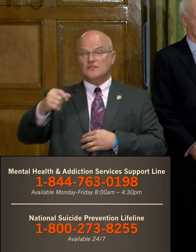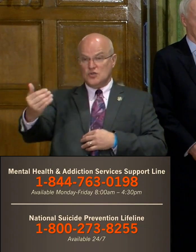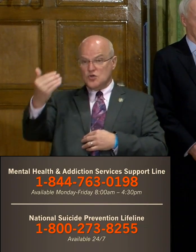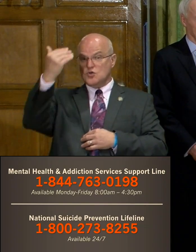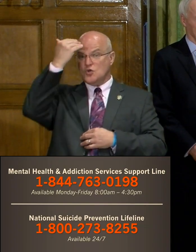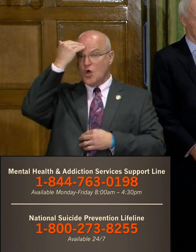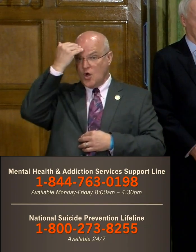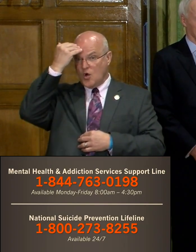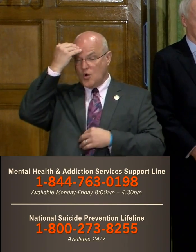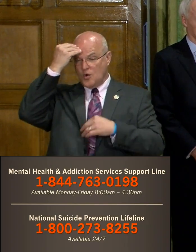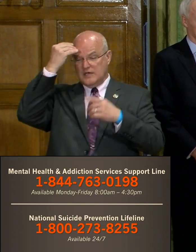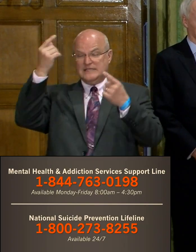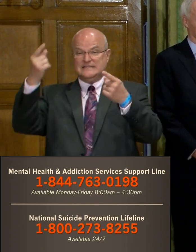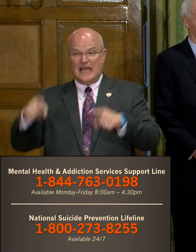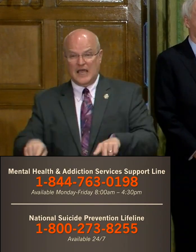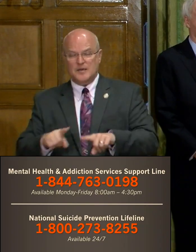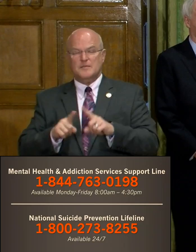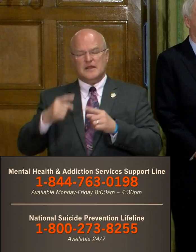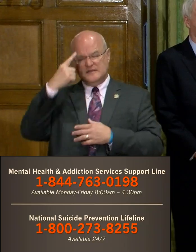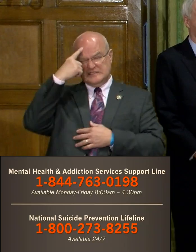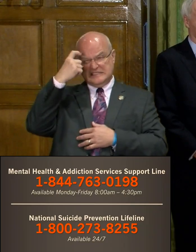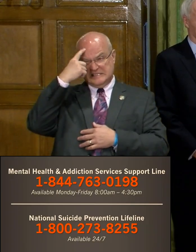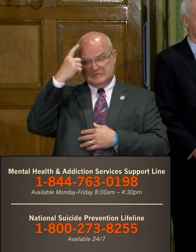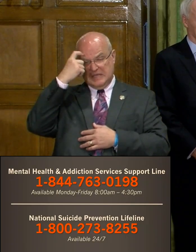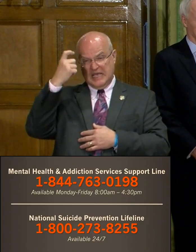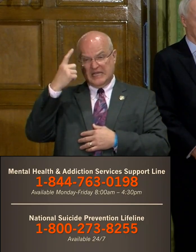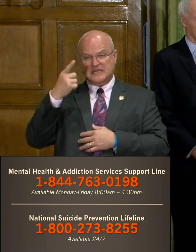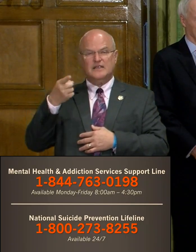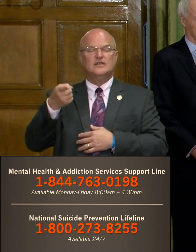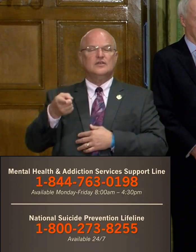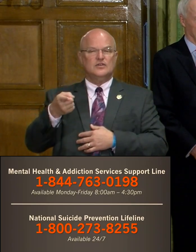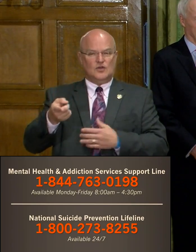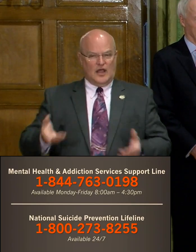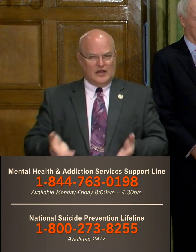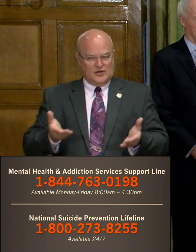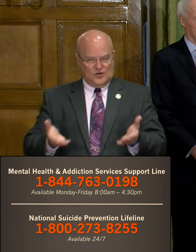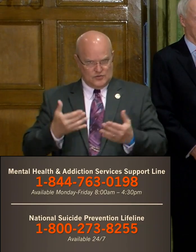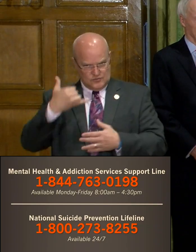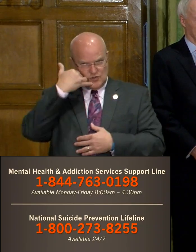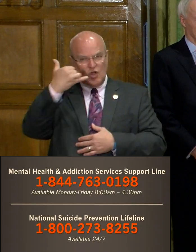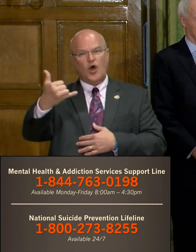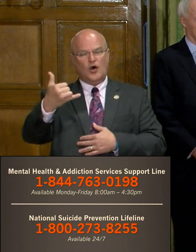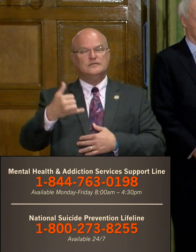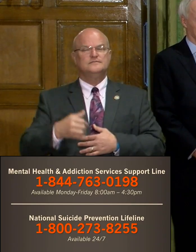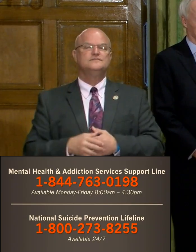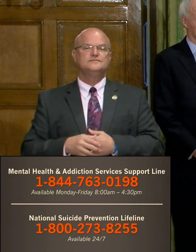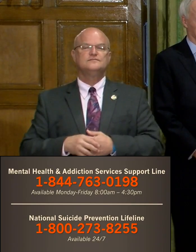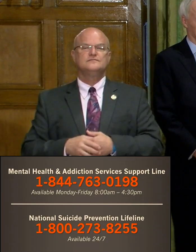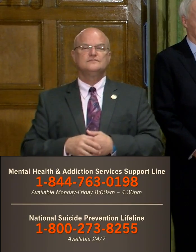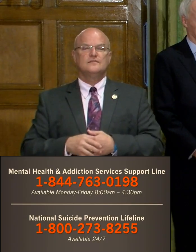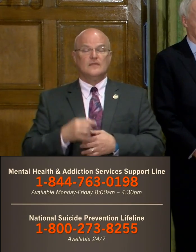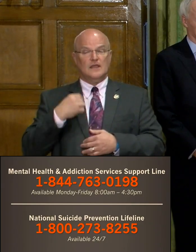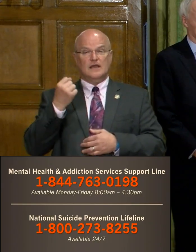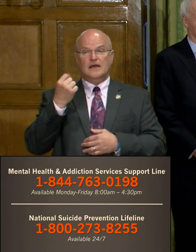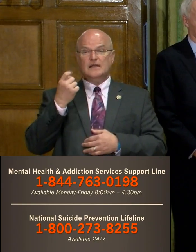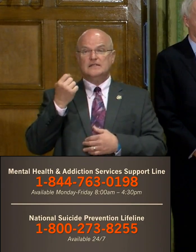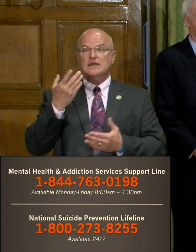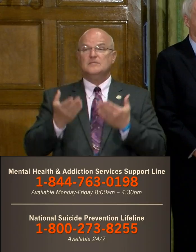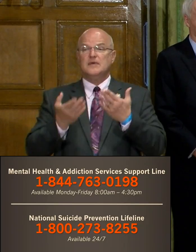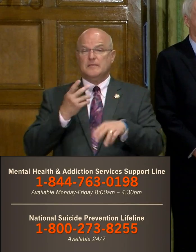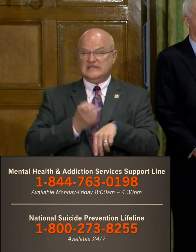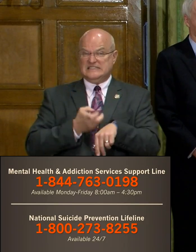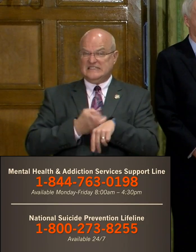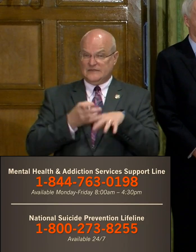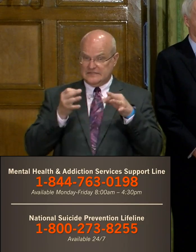that the abuse or neglect is happening, but if you suspect it, I encourage you to call the hotline. I understand that it may